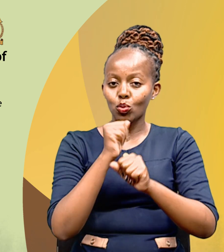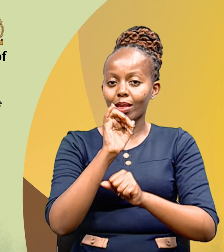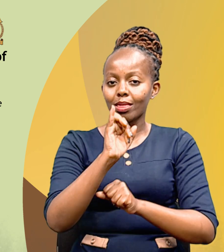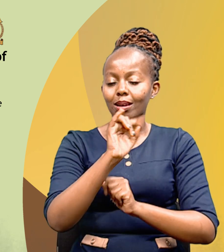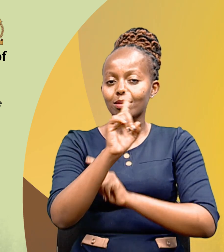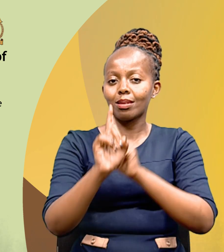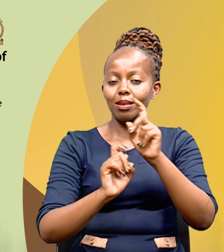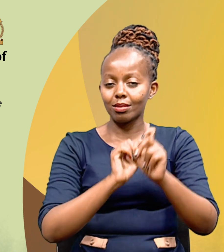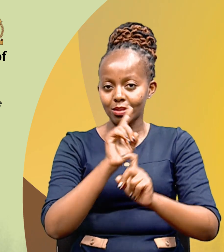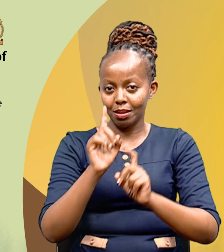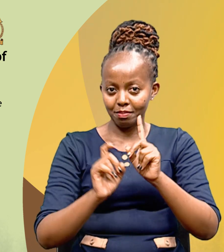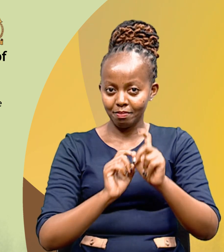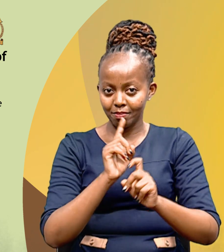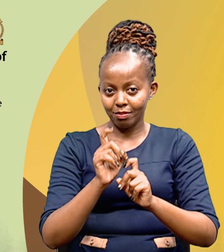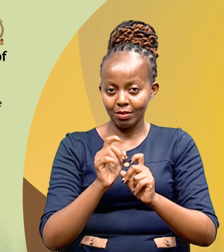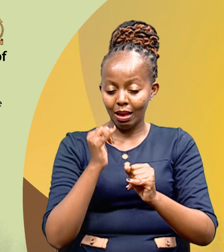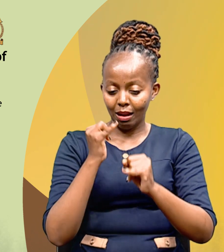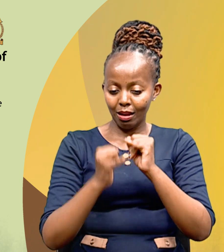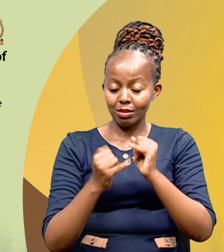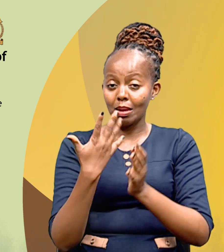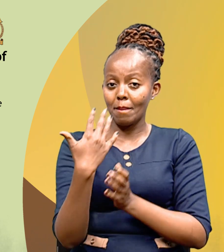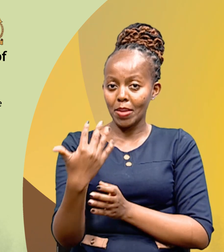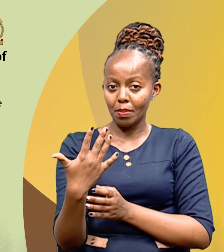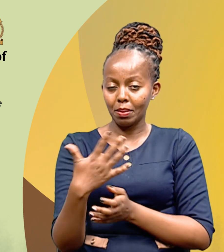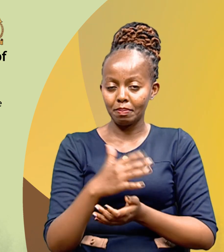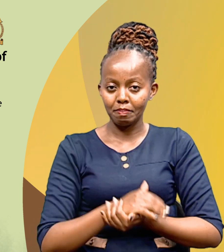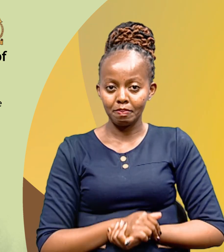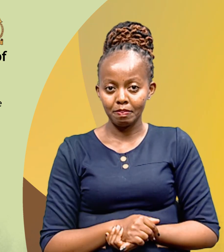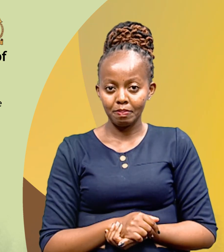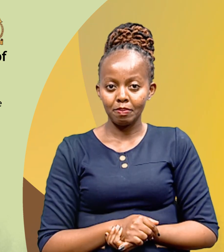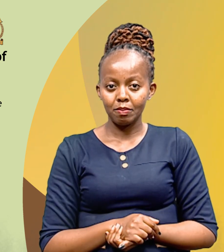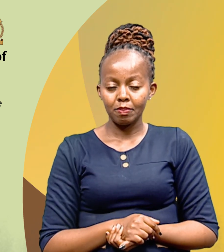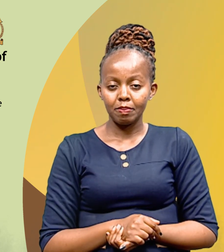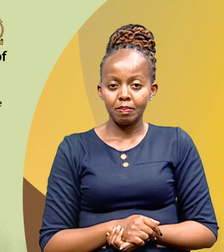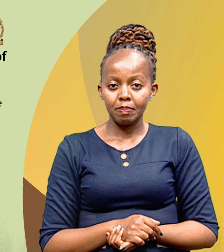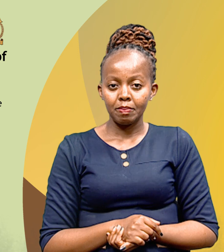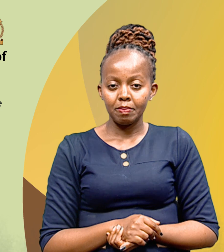administration of the last paper.